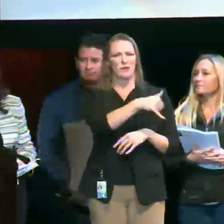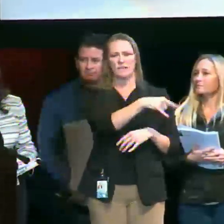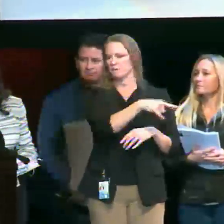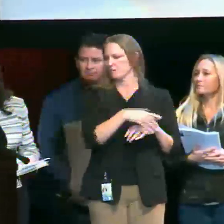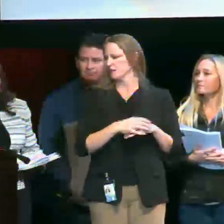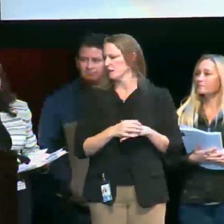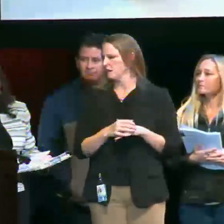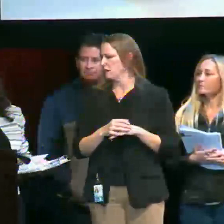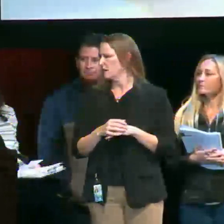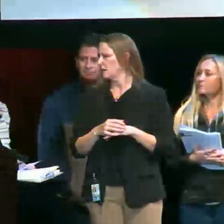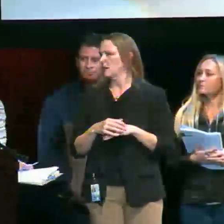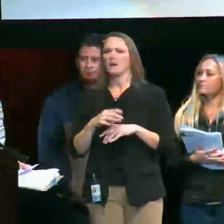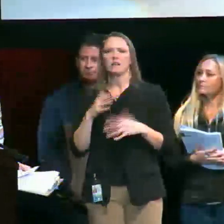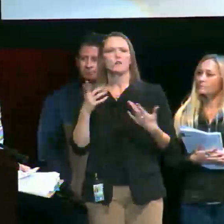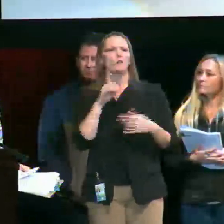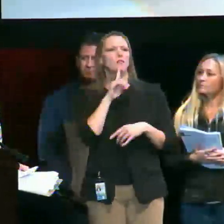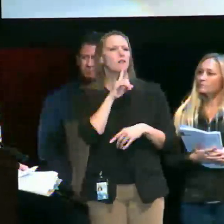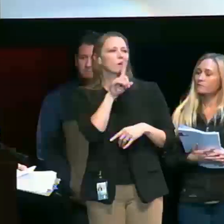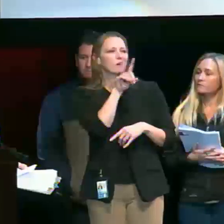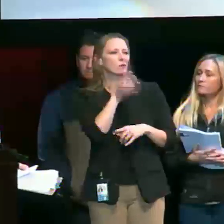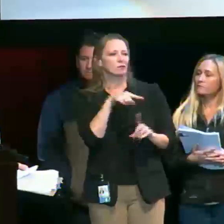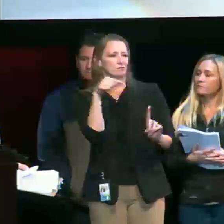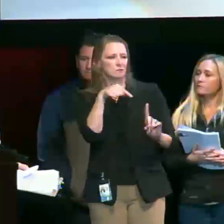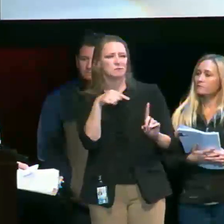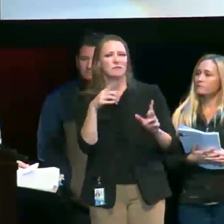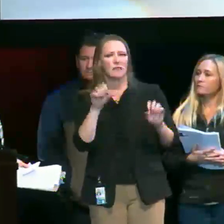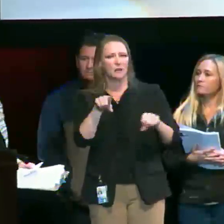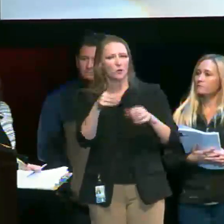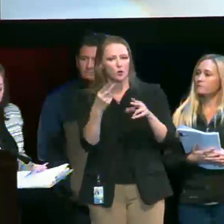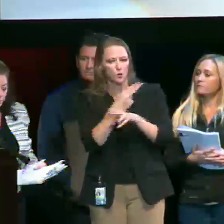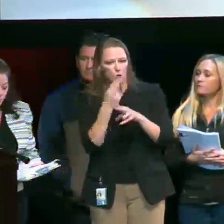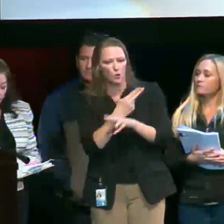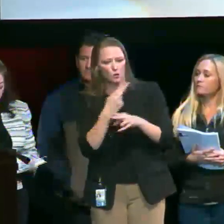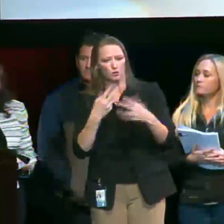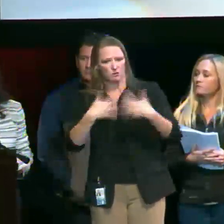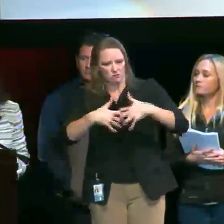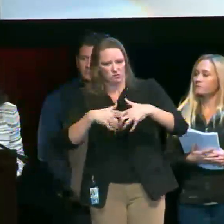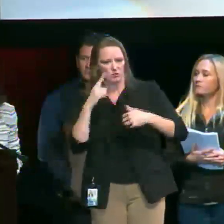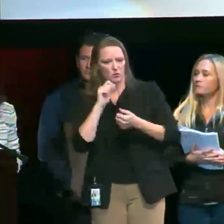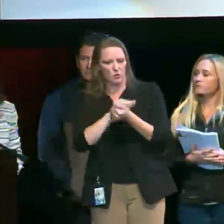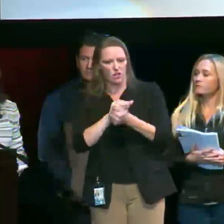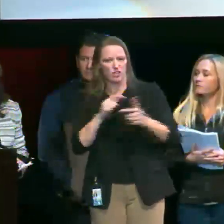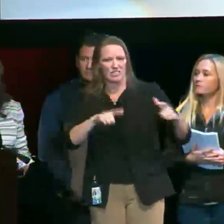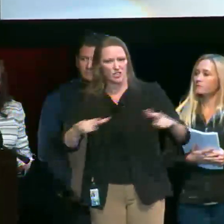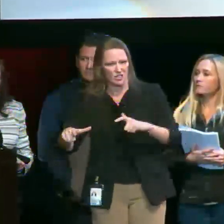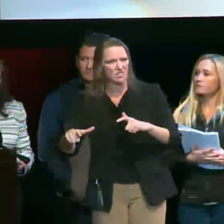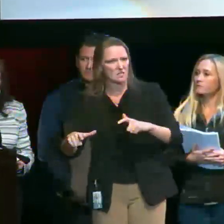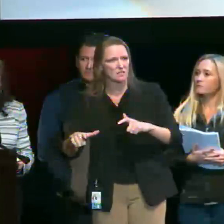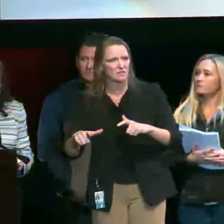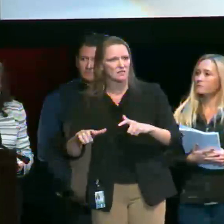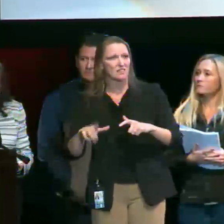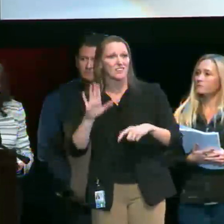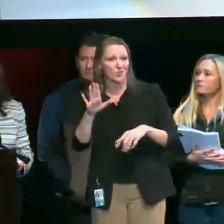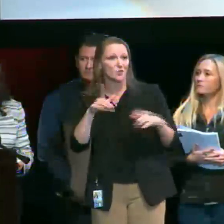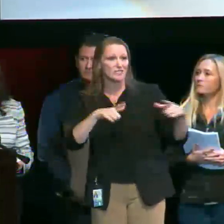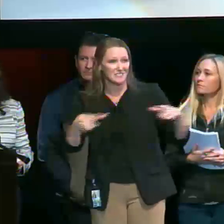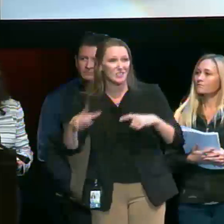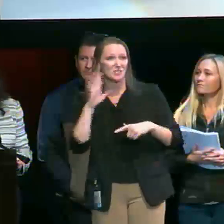I'm not sure the question is, but it was basically, can you use your dishwasher during the superchlorination of the water? You will have really clean